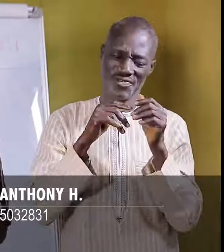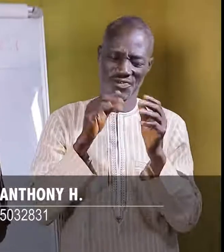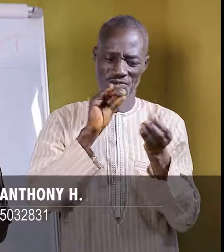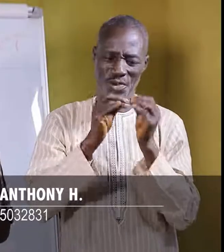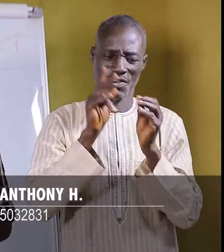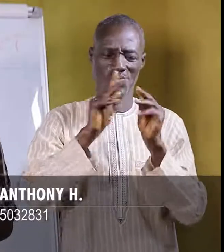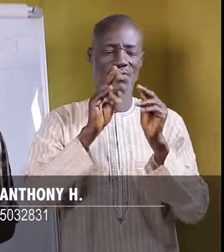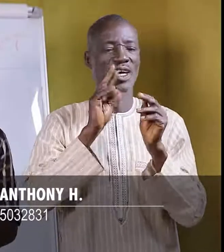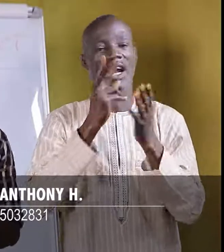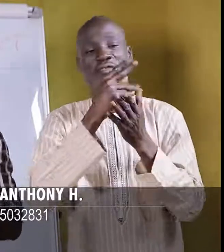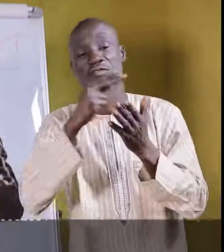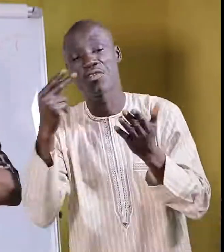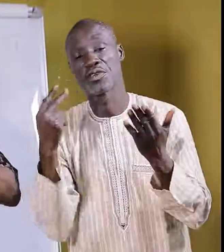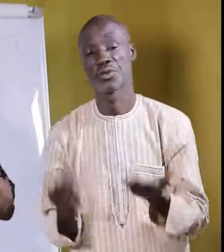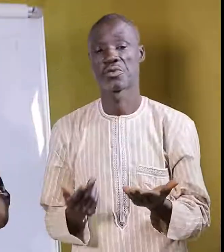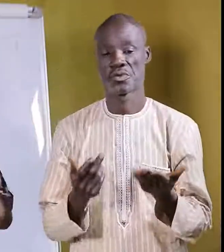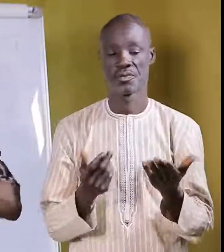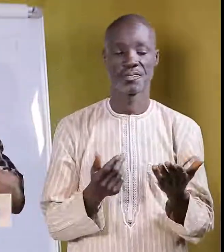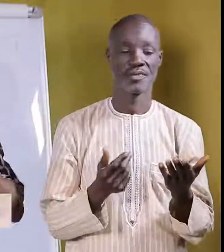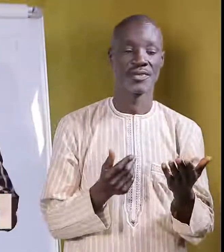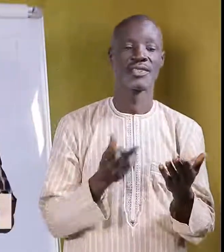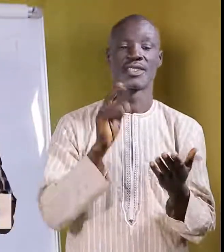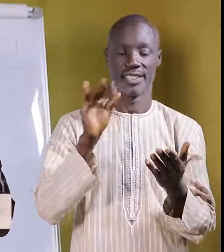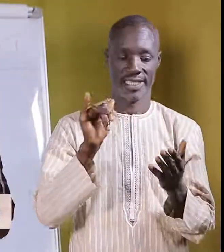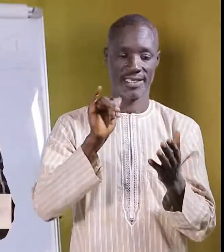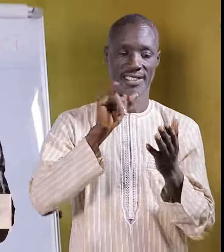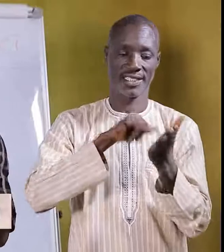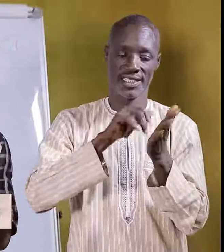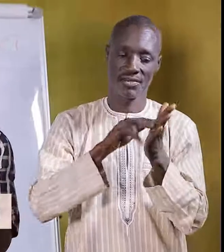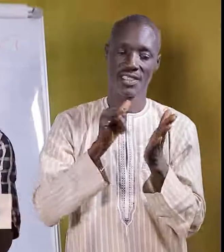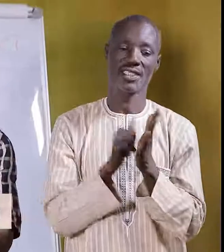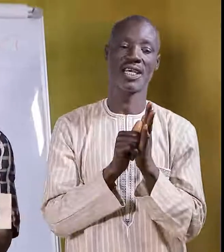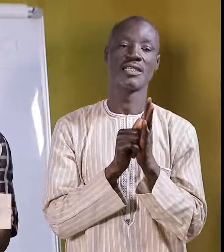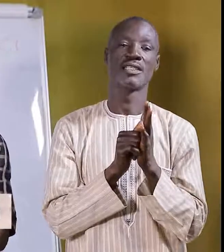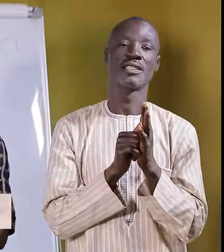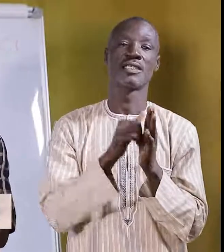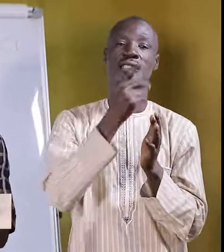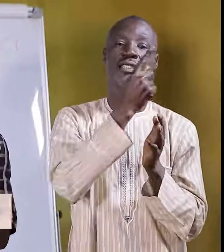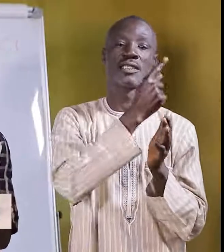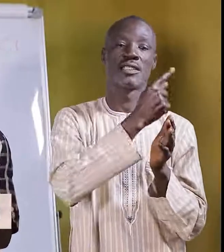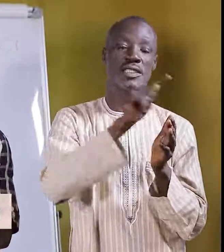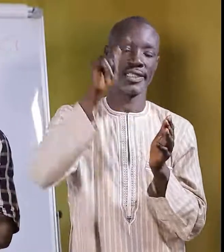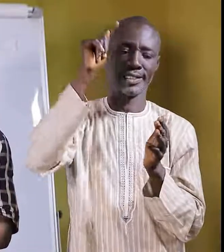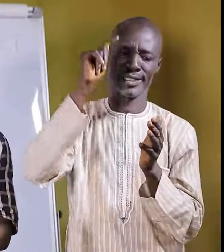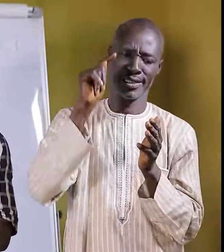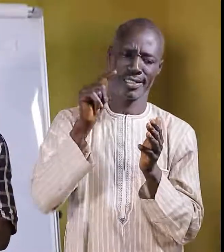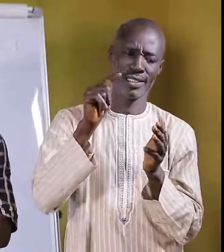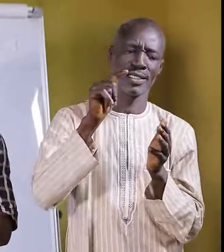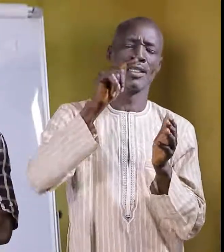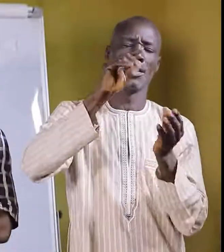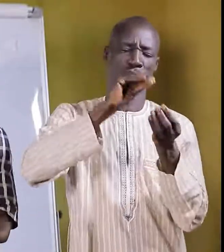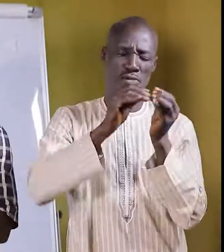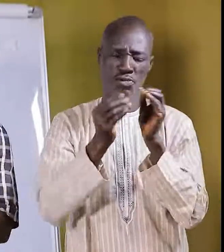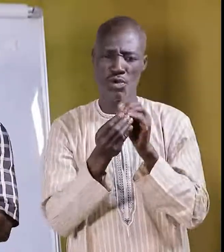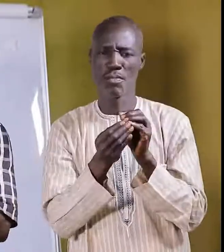the number of people living in that geographical area or that country is too small relative to